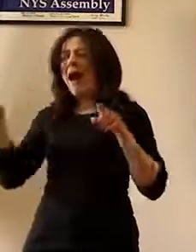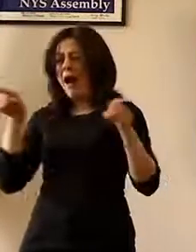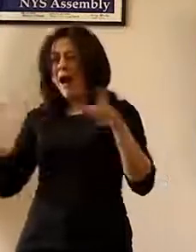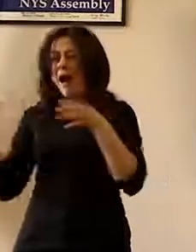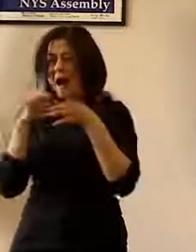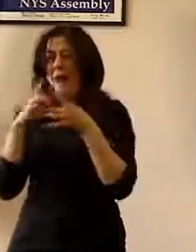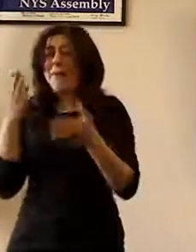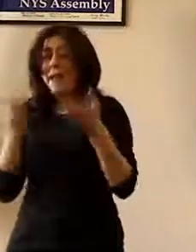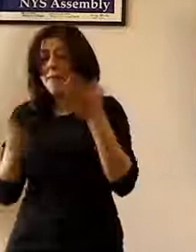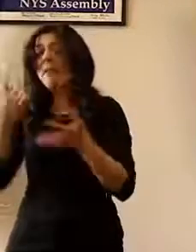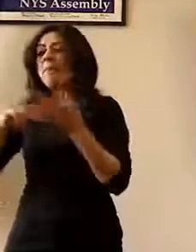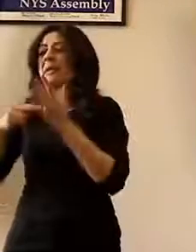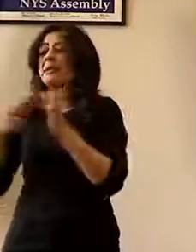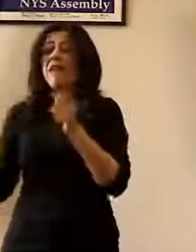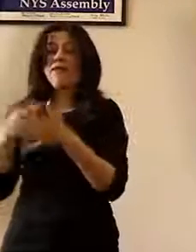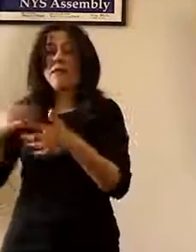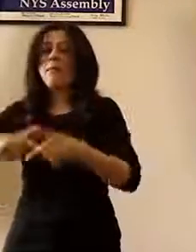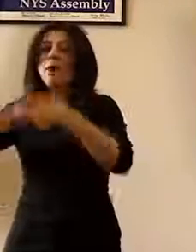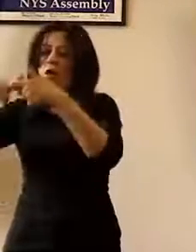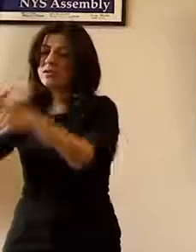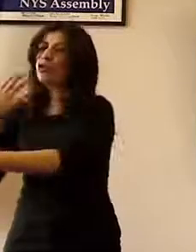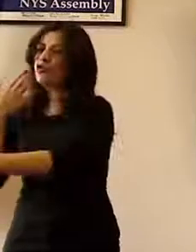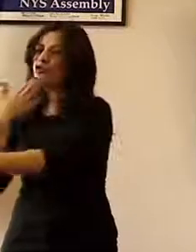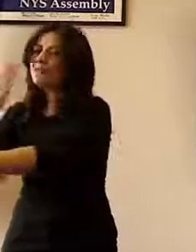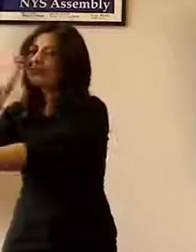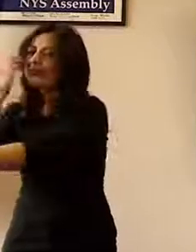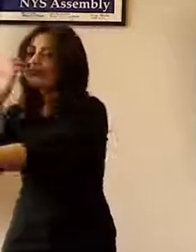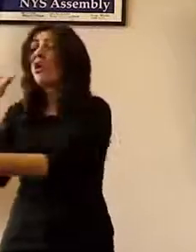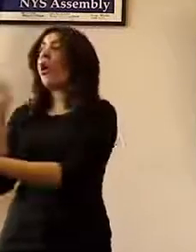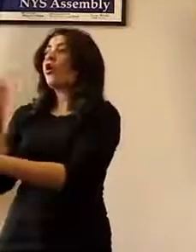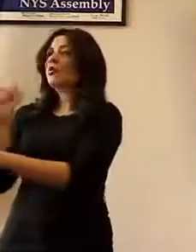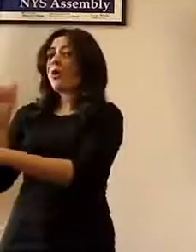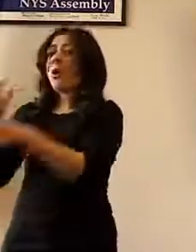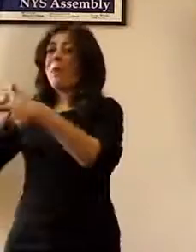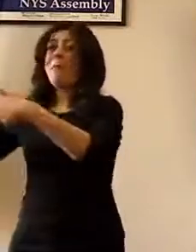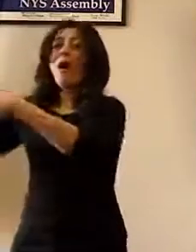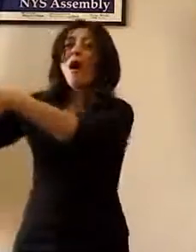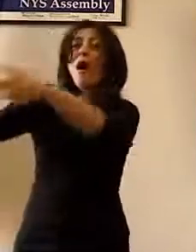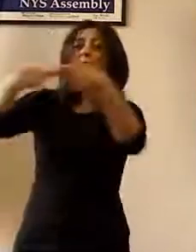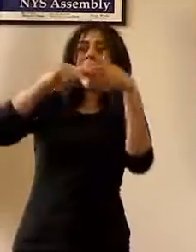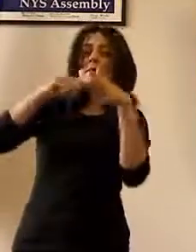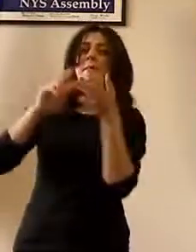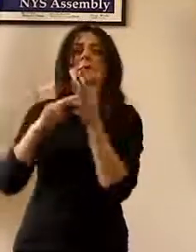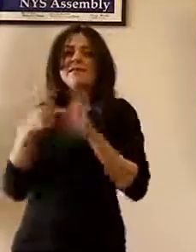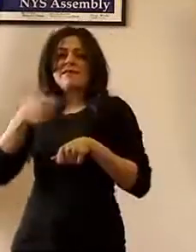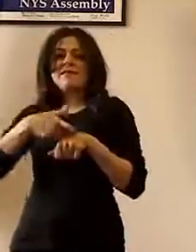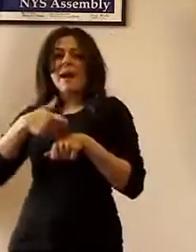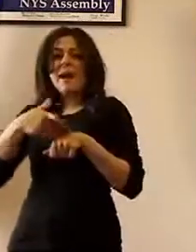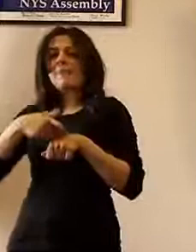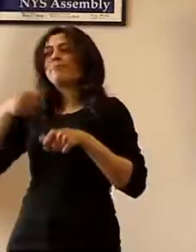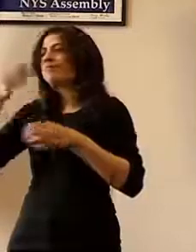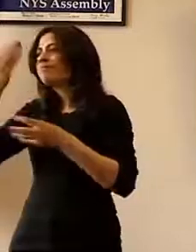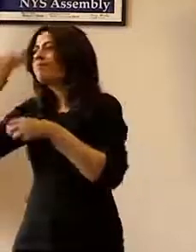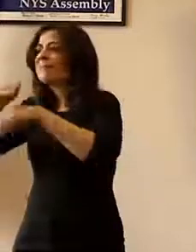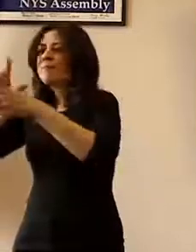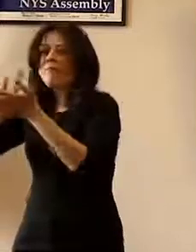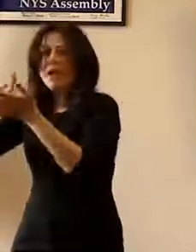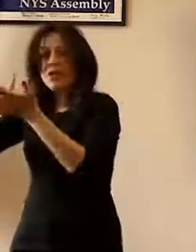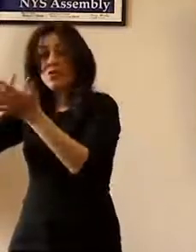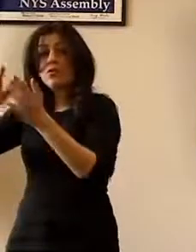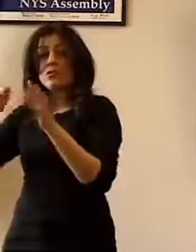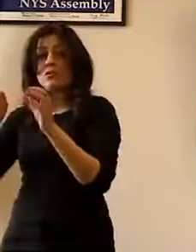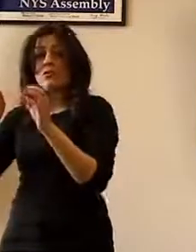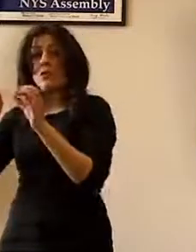also to bring attention, as I said before, to the medical community as well as the community at large,